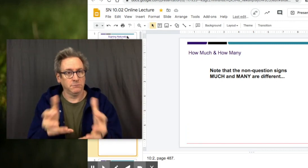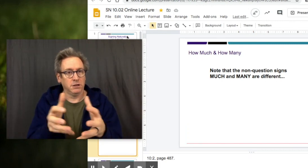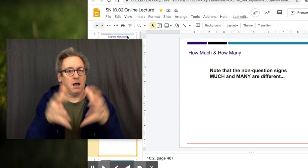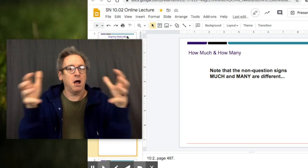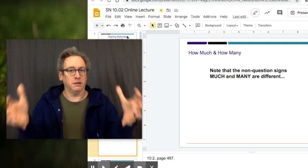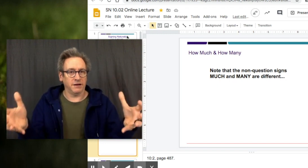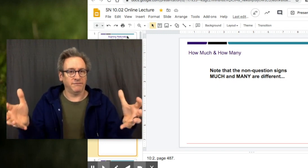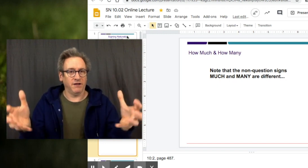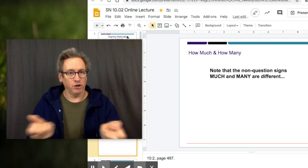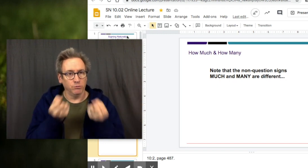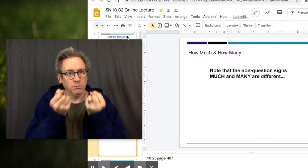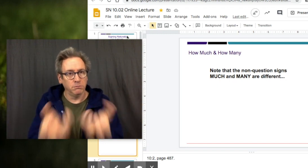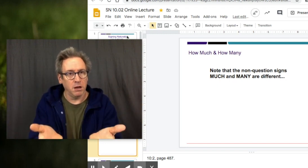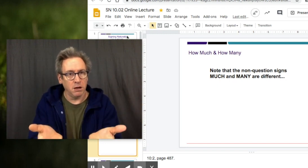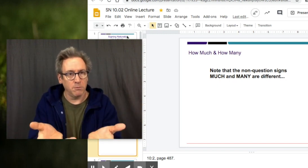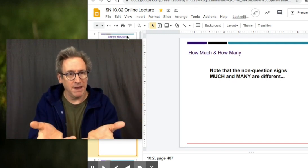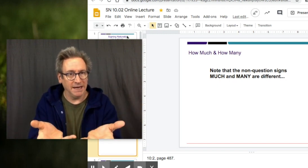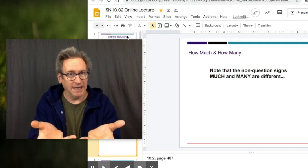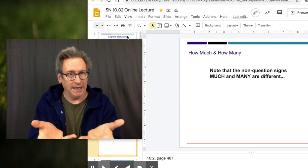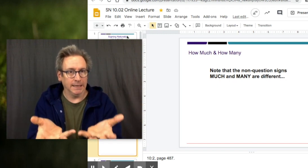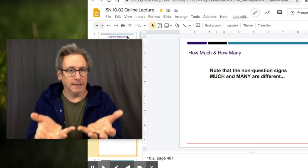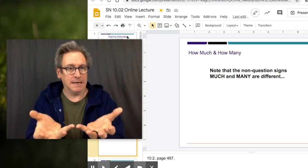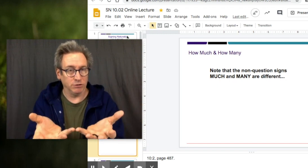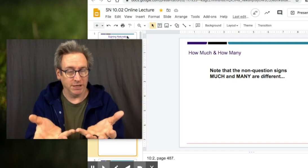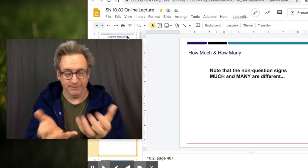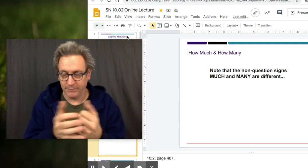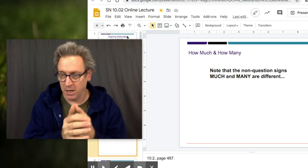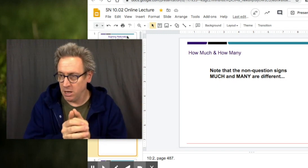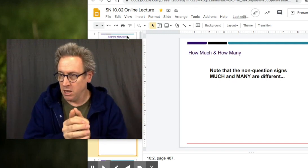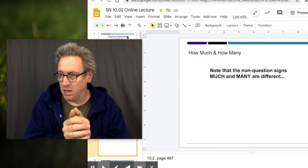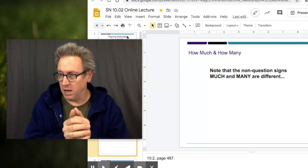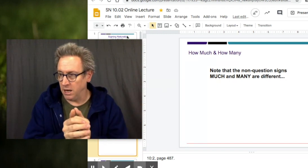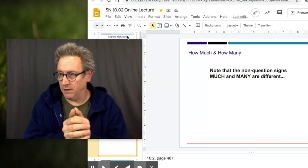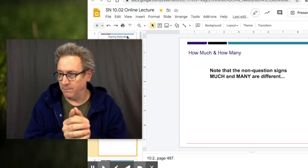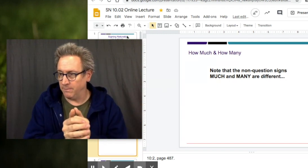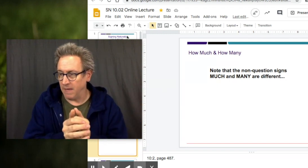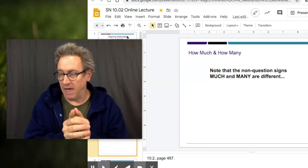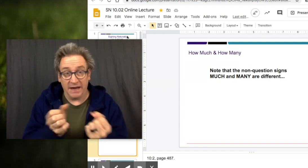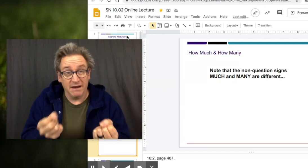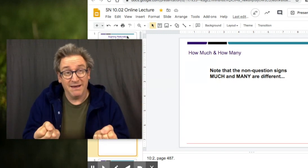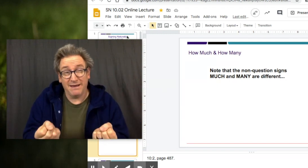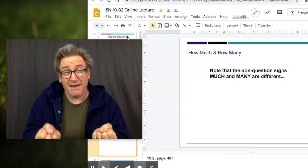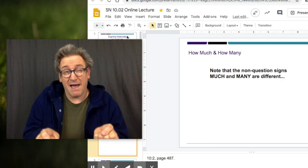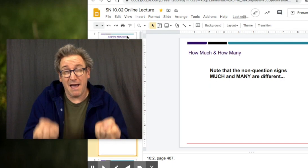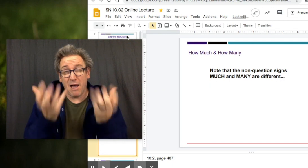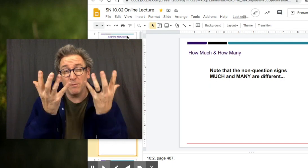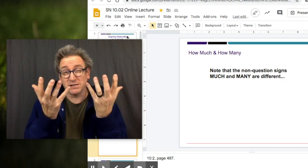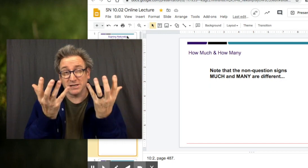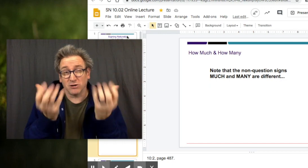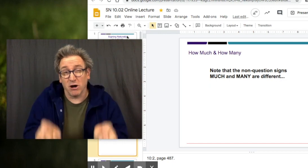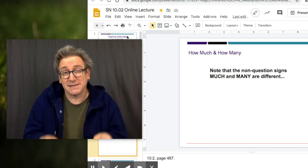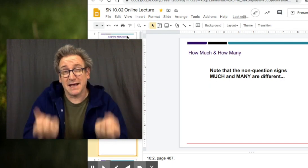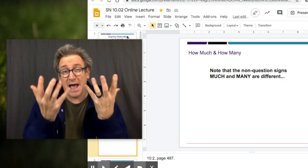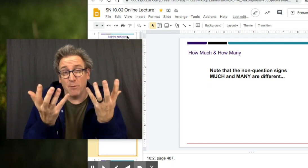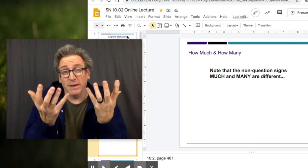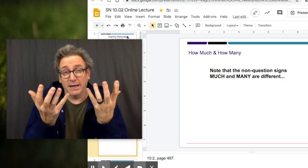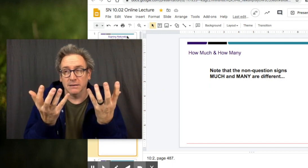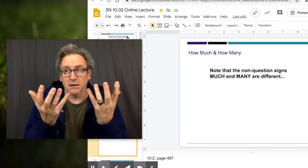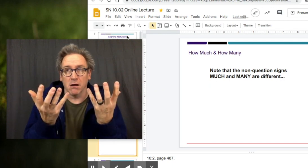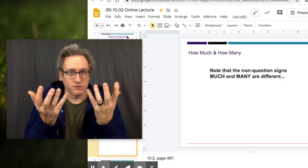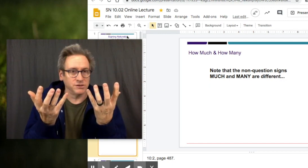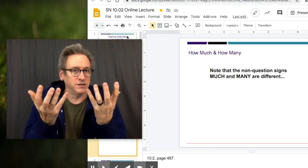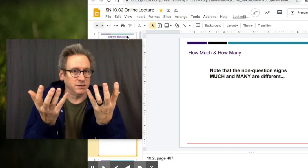many, a lot of volume, many in counting. And then how much does it cost? How